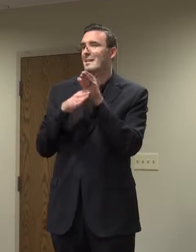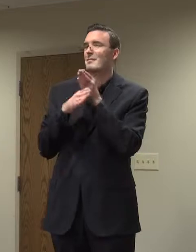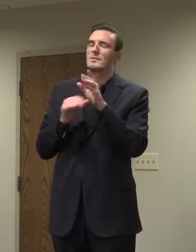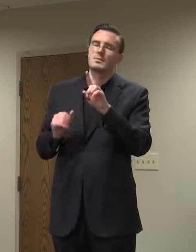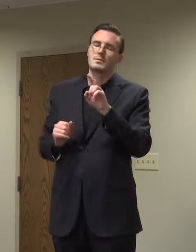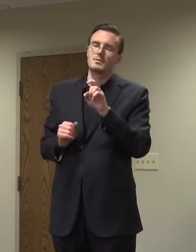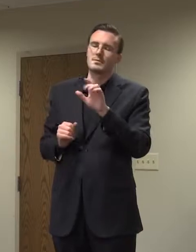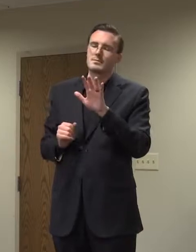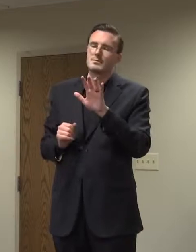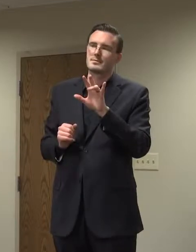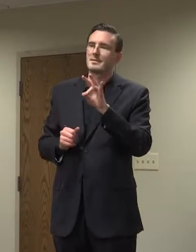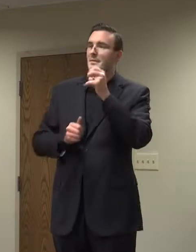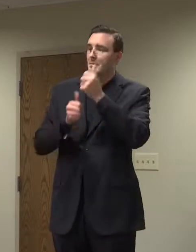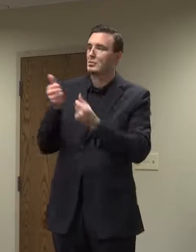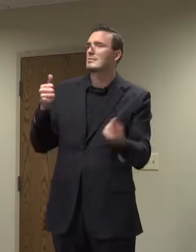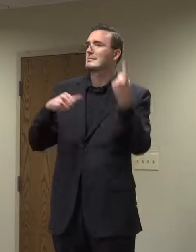day.